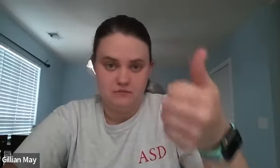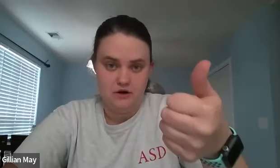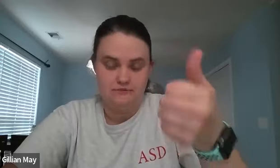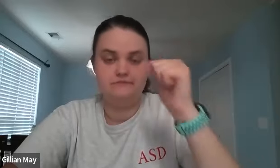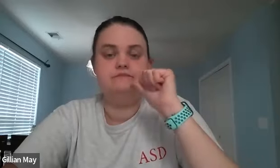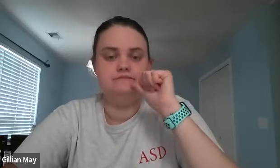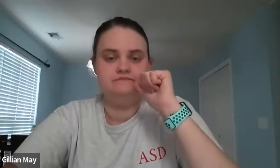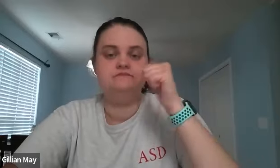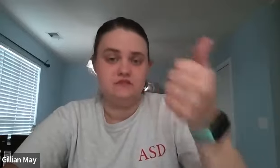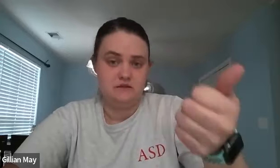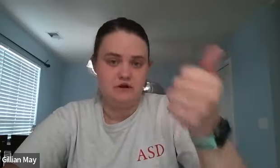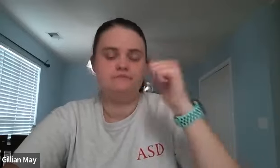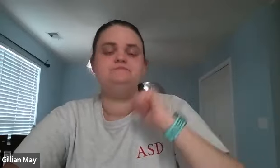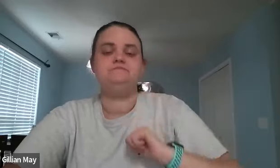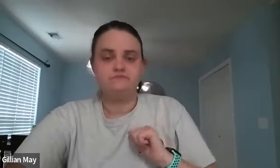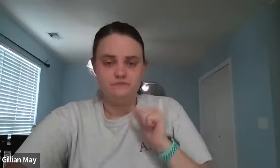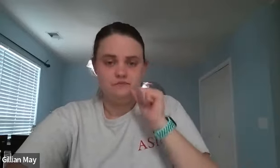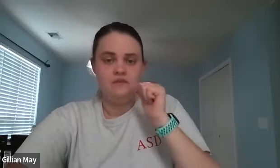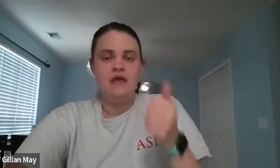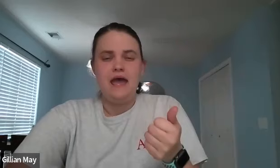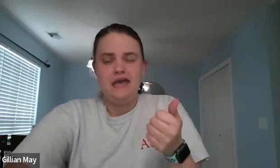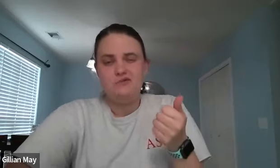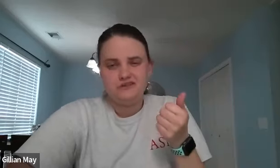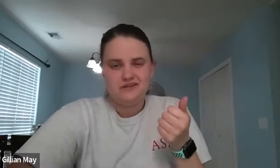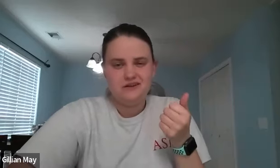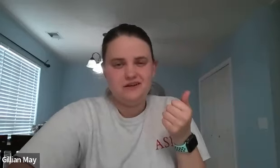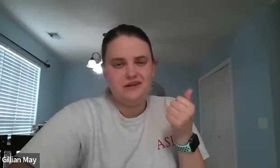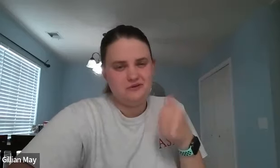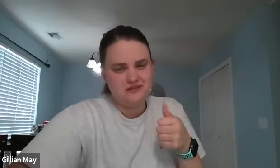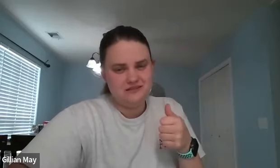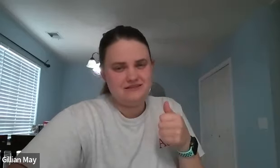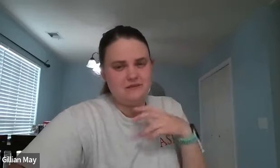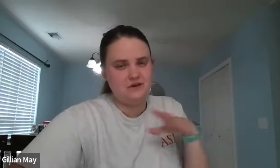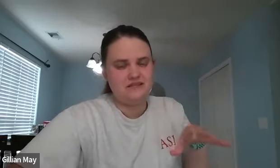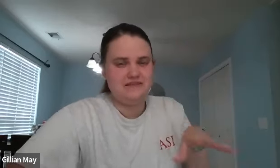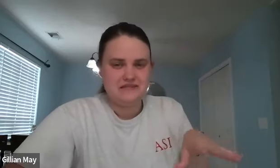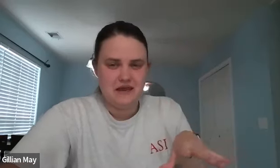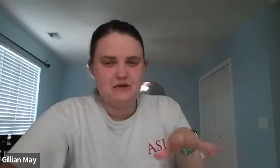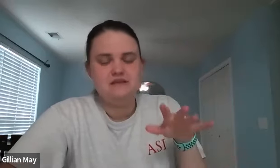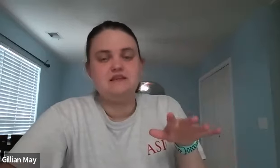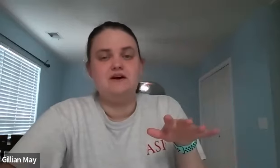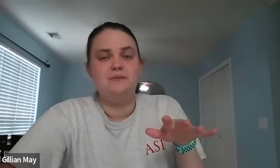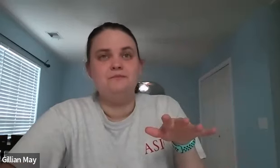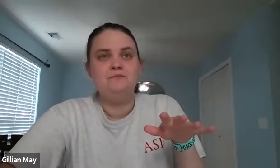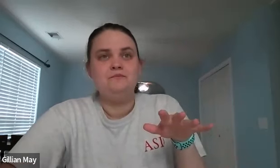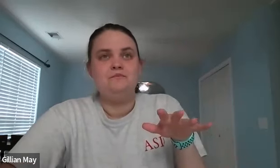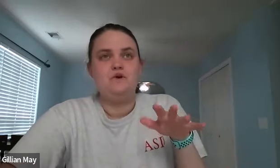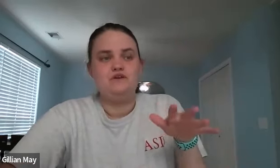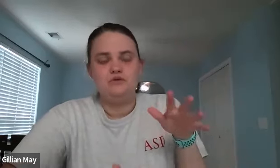tomorrow. Tomorrow. And one thing you're going to notice, I'm going to say this now, is one of the cool